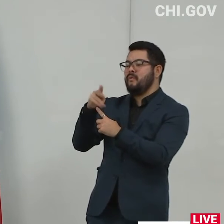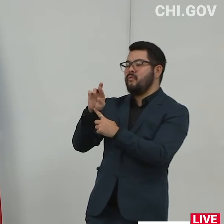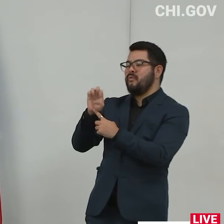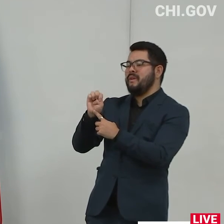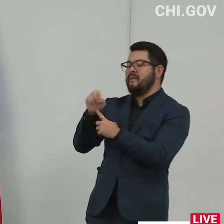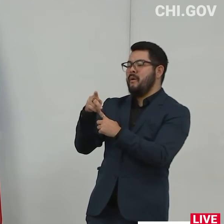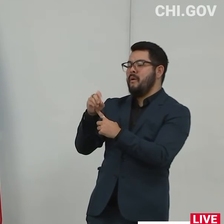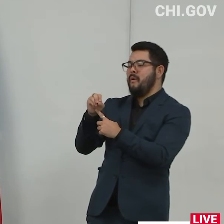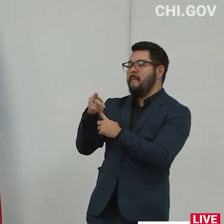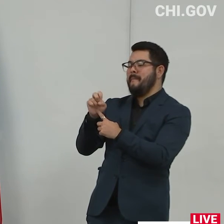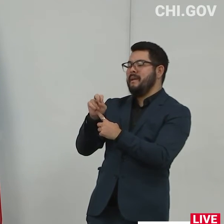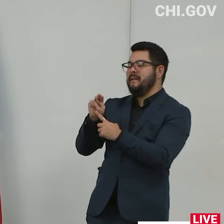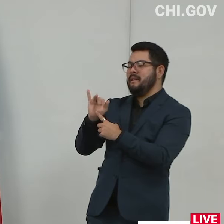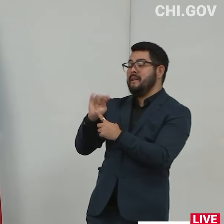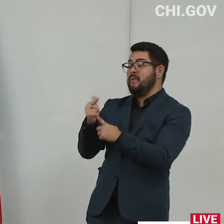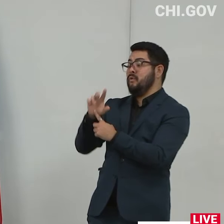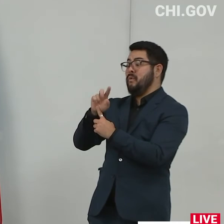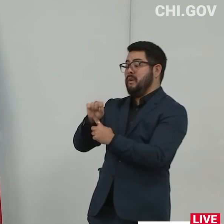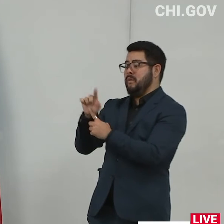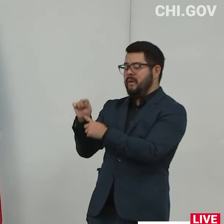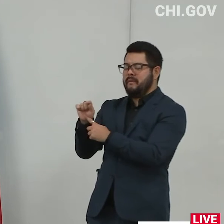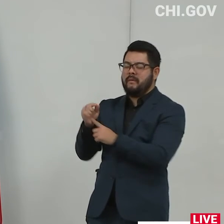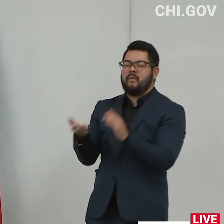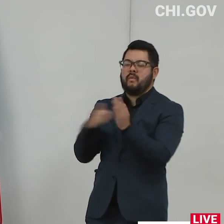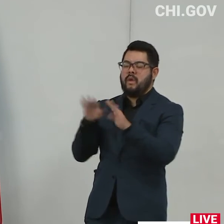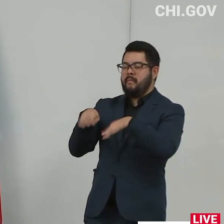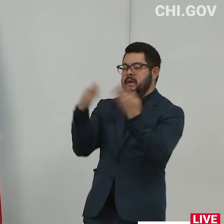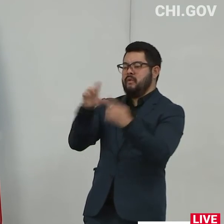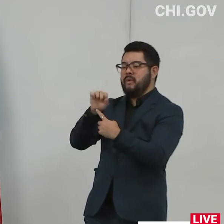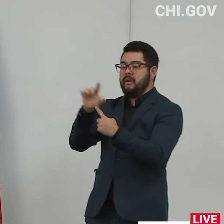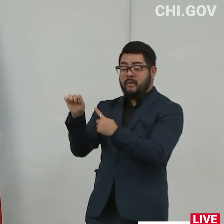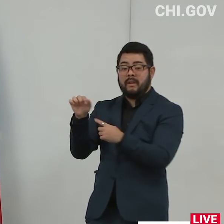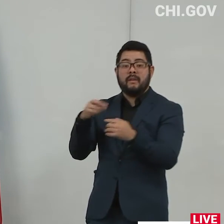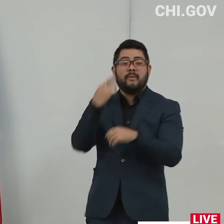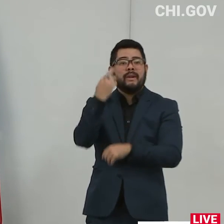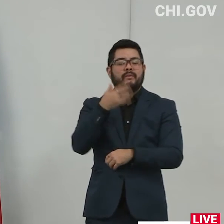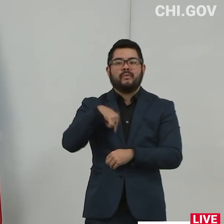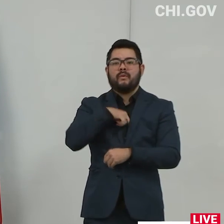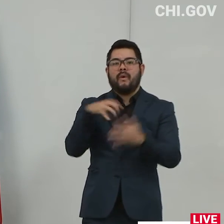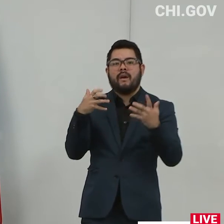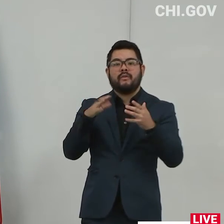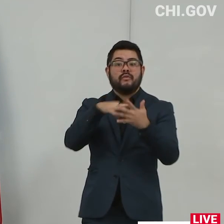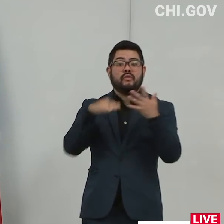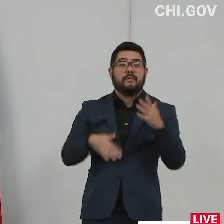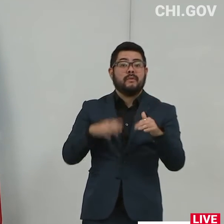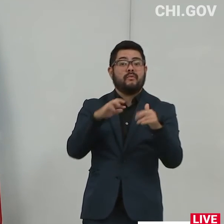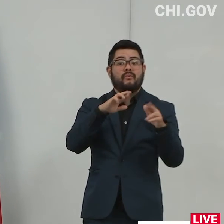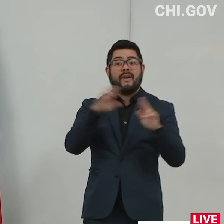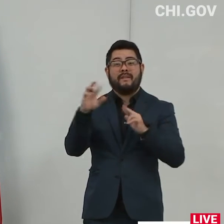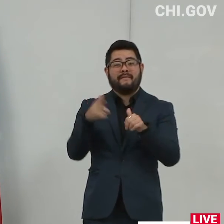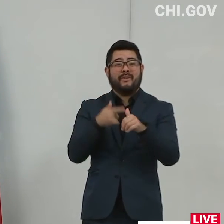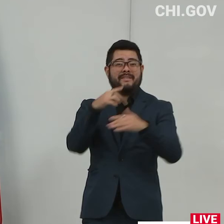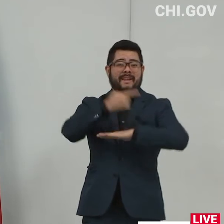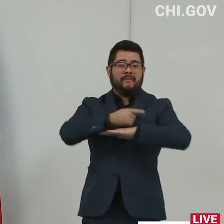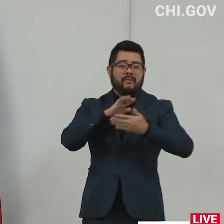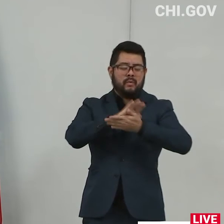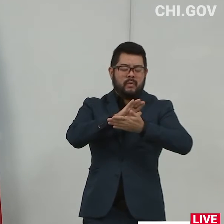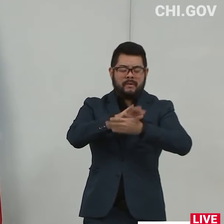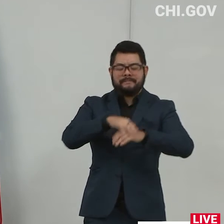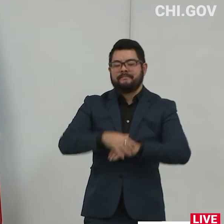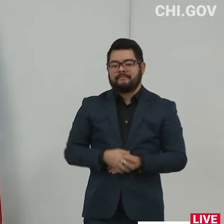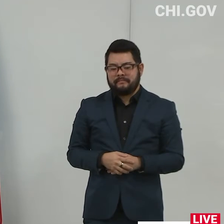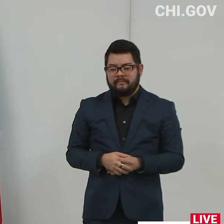cps.edu/reopening 2020 to ensure that your child is ready for the first day of school. There are a few tips that I want to impart on families